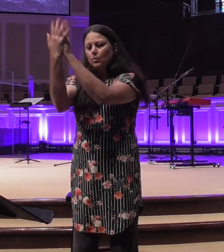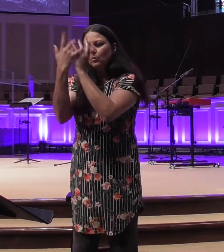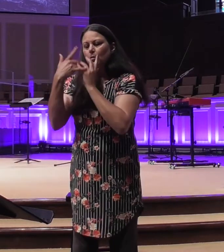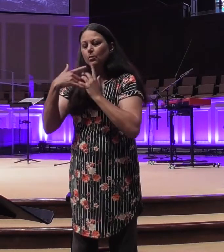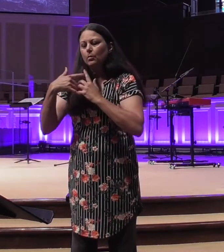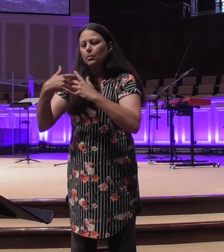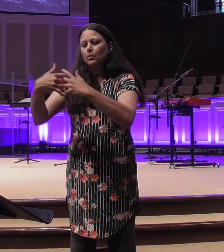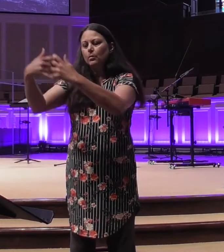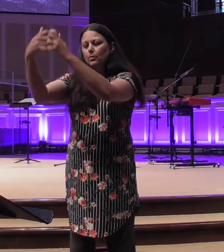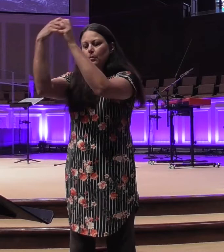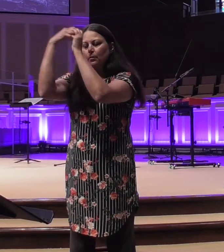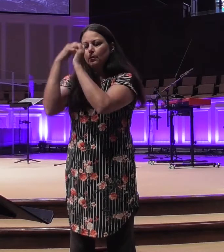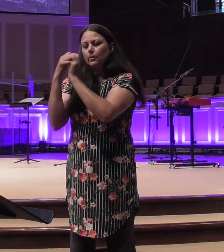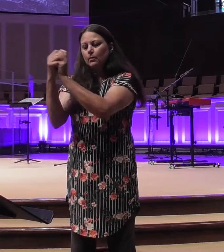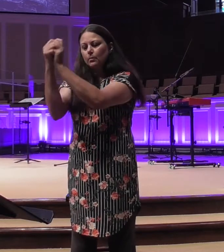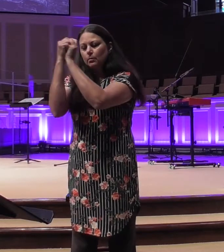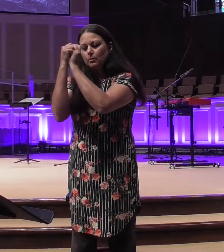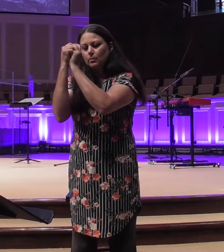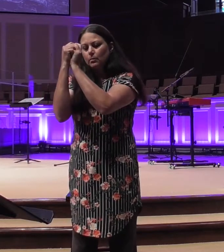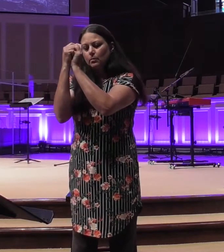And so it is with thanks